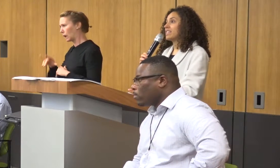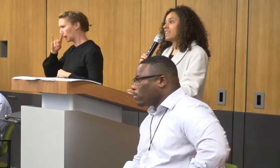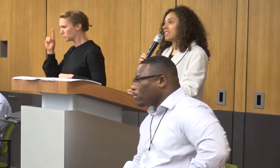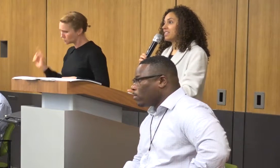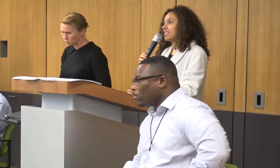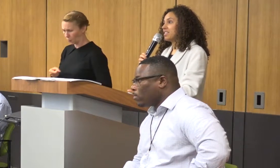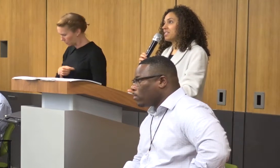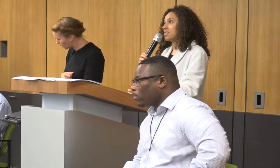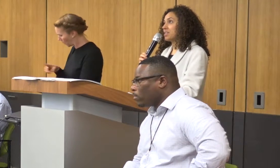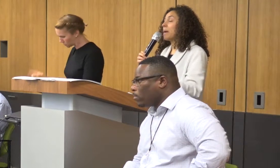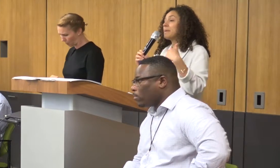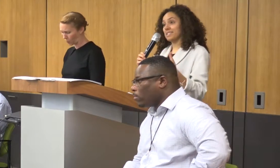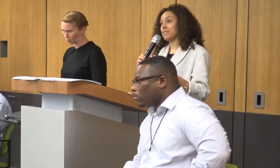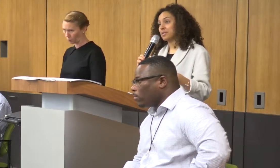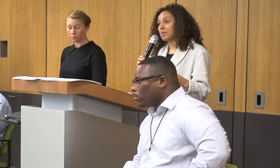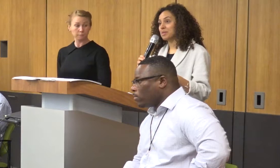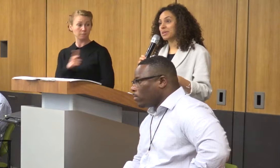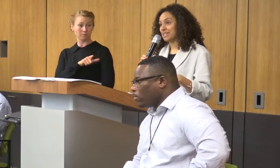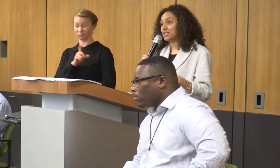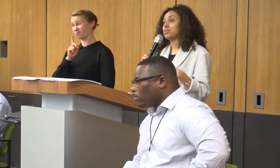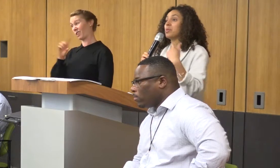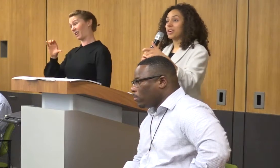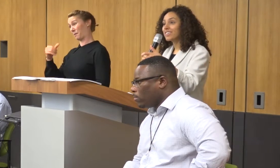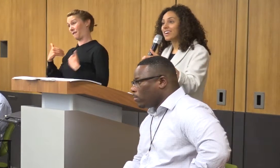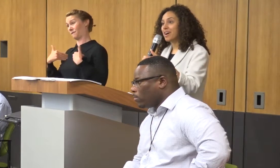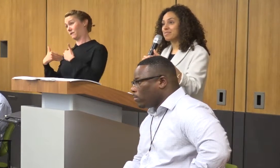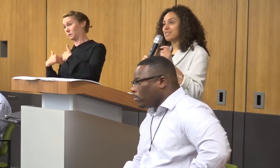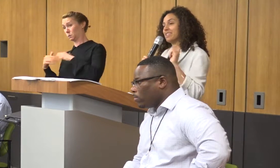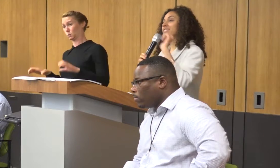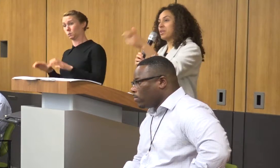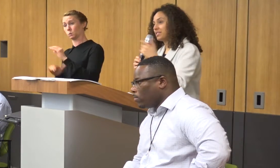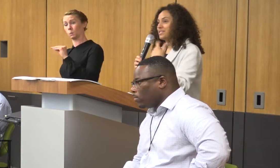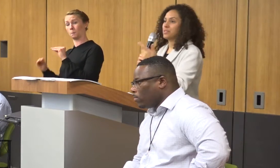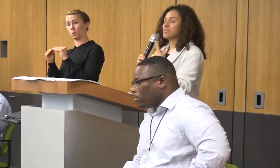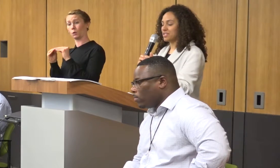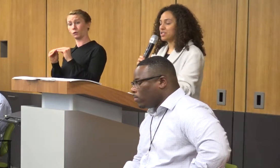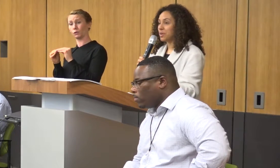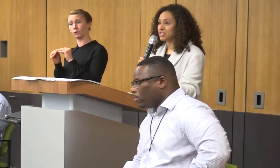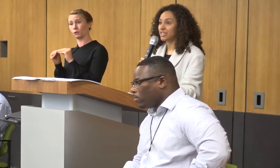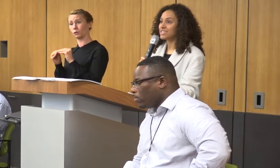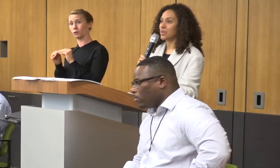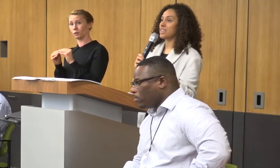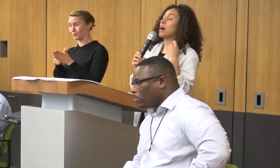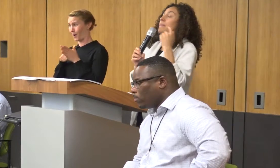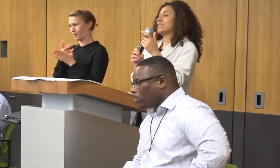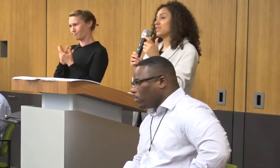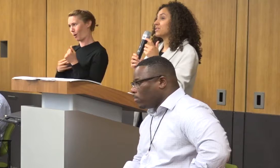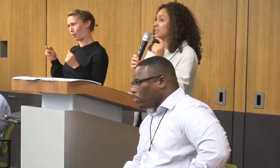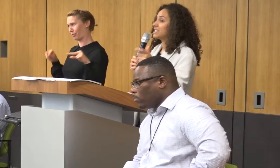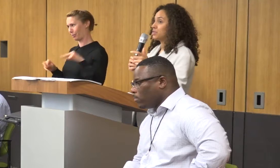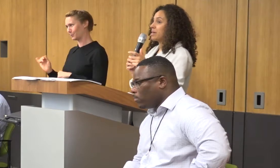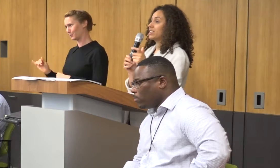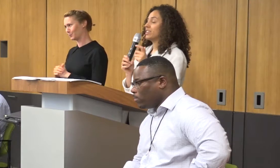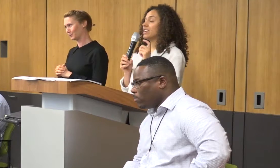Well, first of all, I think the companies have a responsibility to do more. And, you know, it's a two-way street. So I think companies,